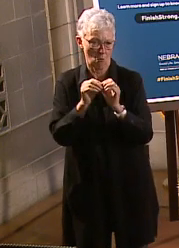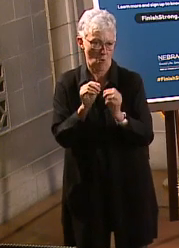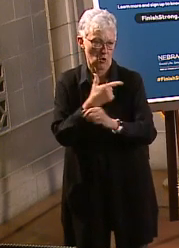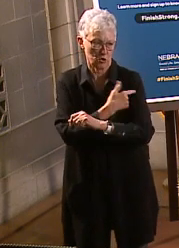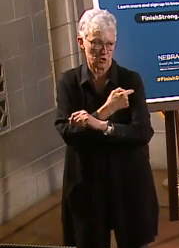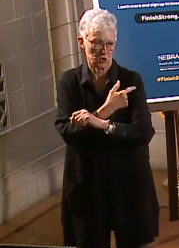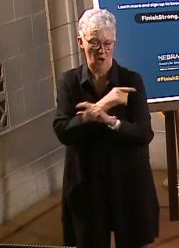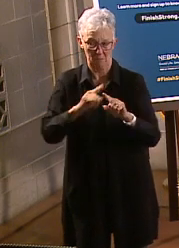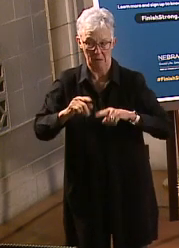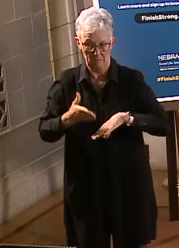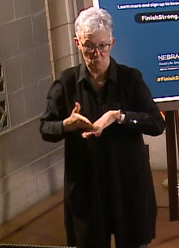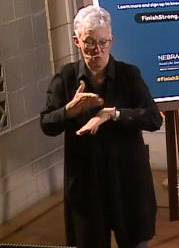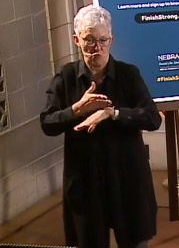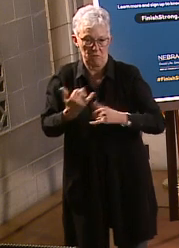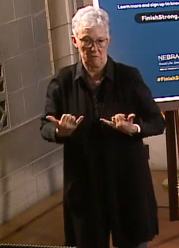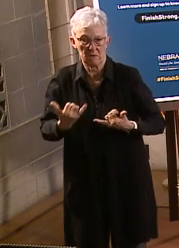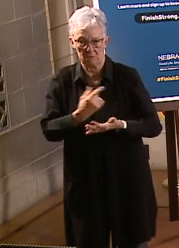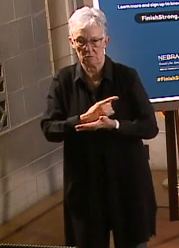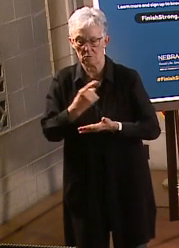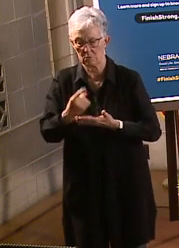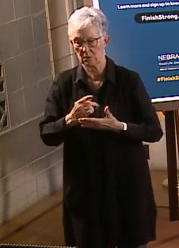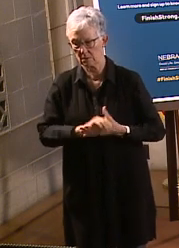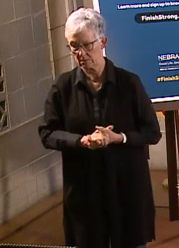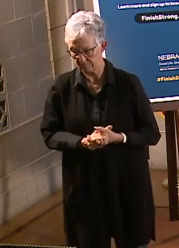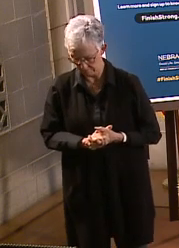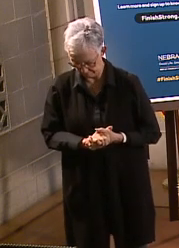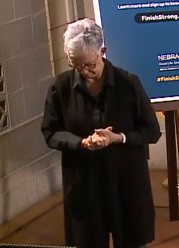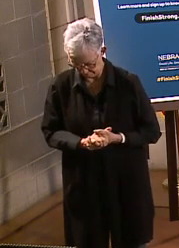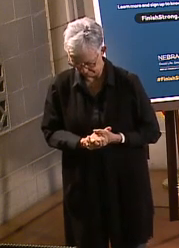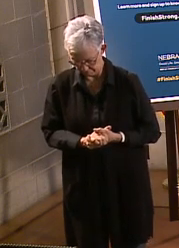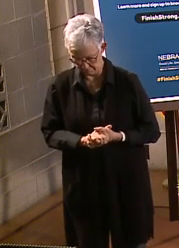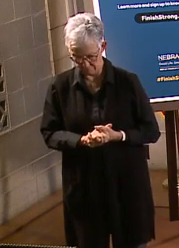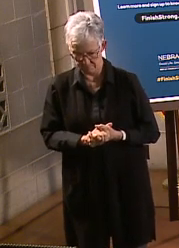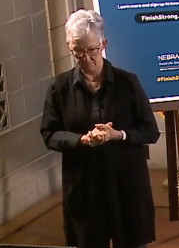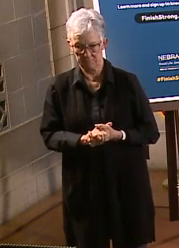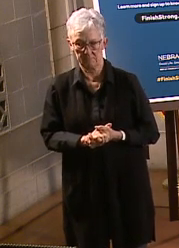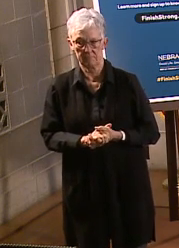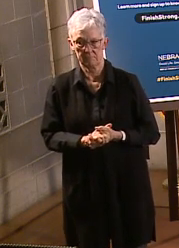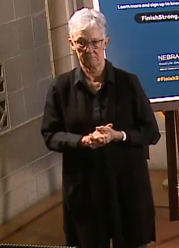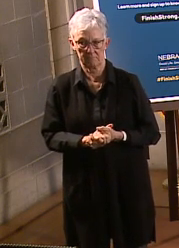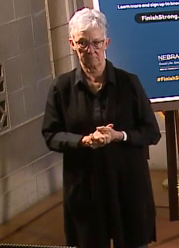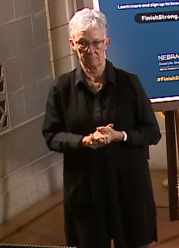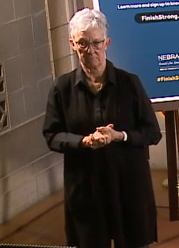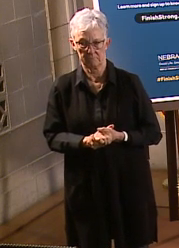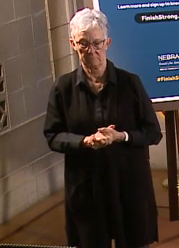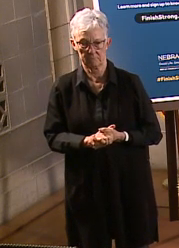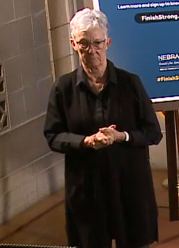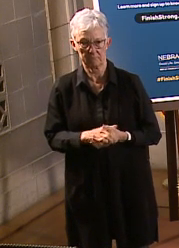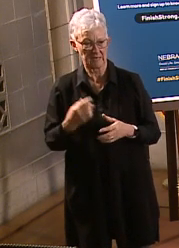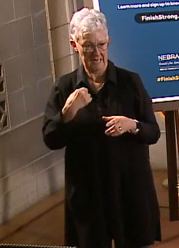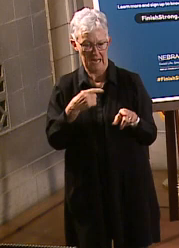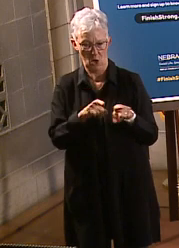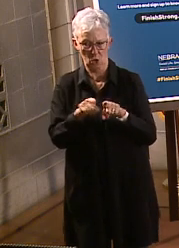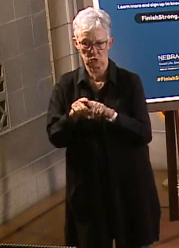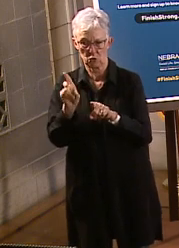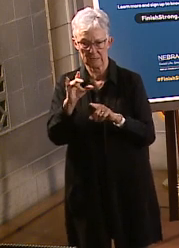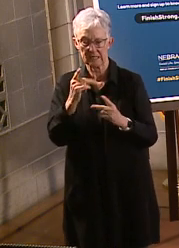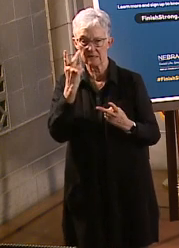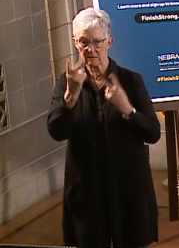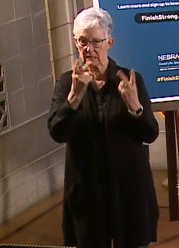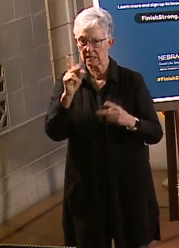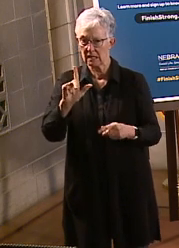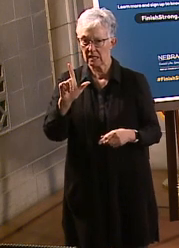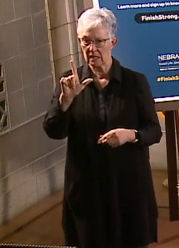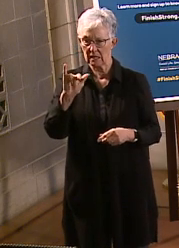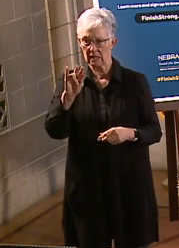of this last week with regard to those rankings. And again, I was able to visit Lincoln Lancaster and what they're doing at